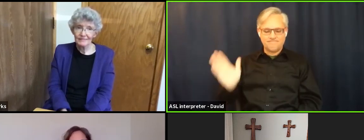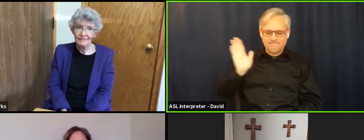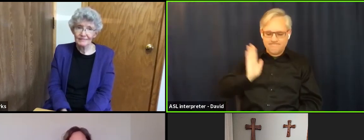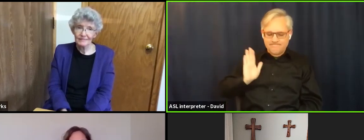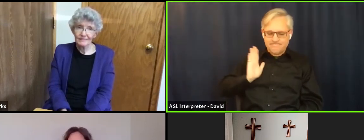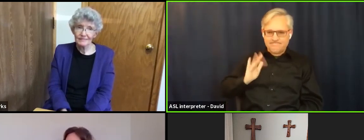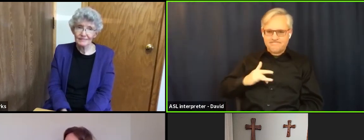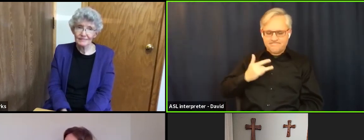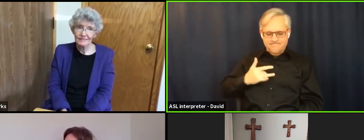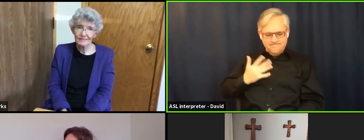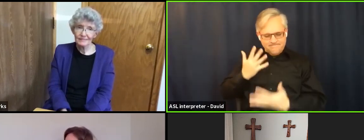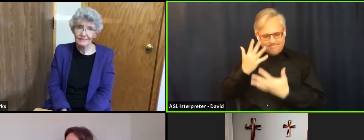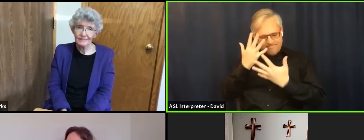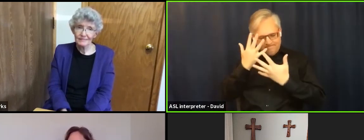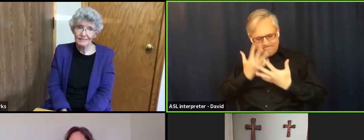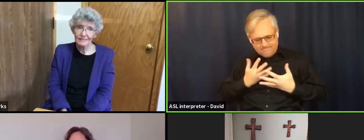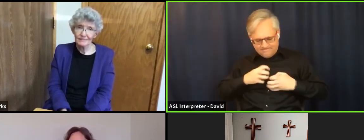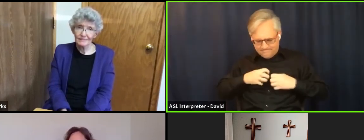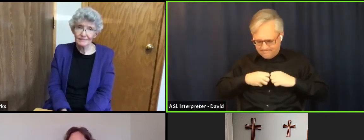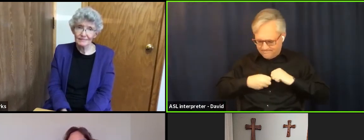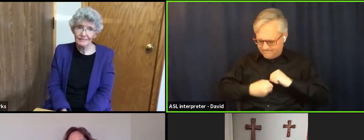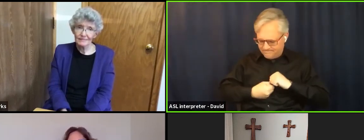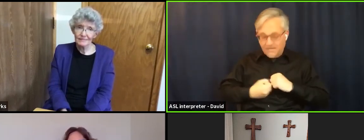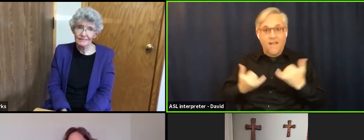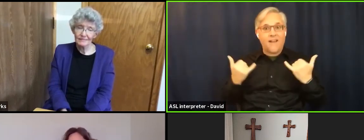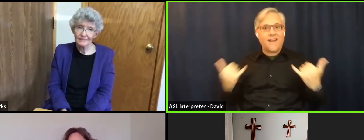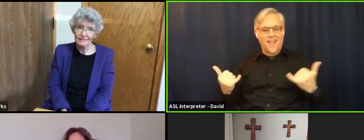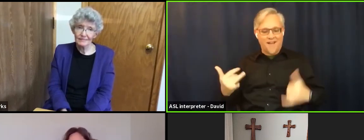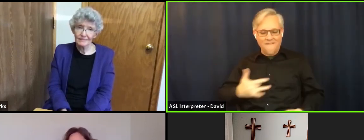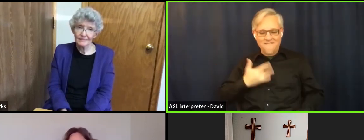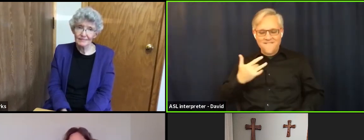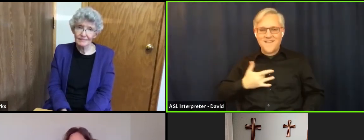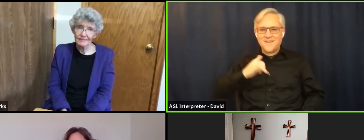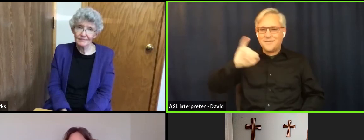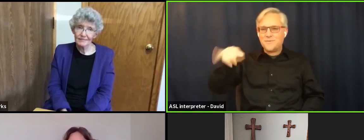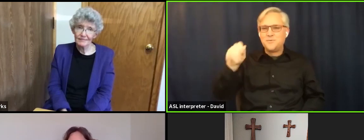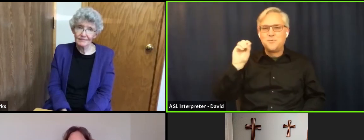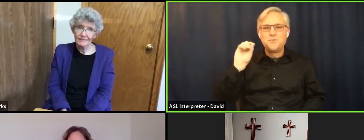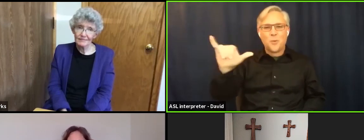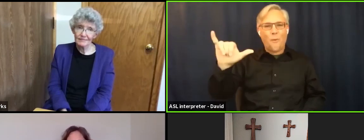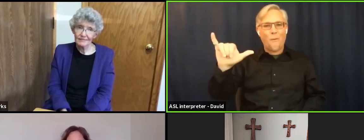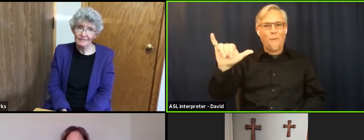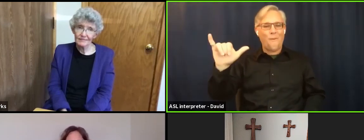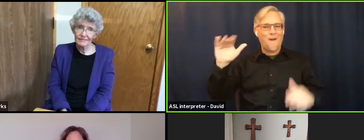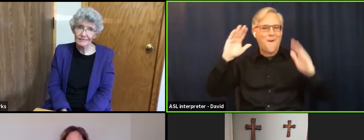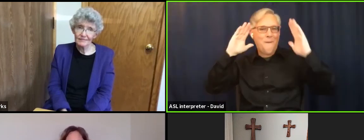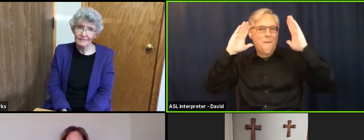Sorrow has given way to joy and to hope.